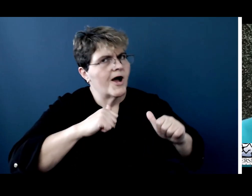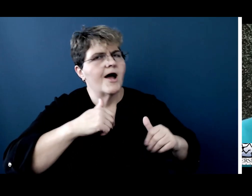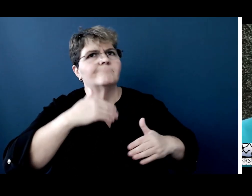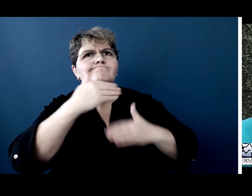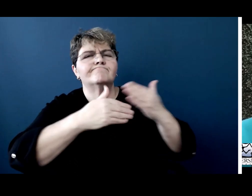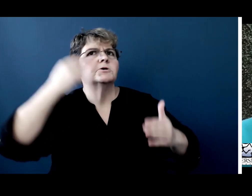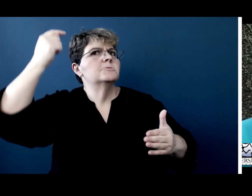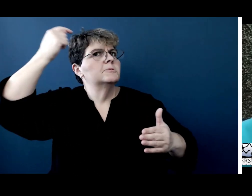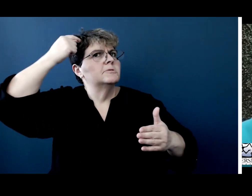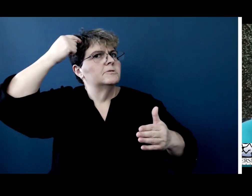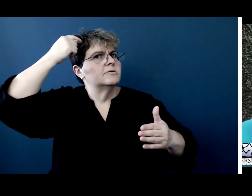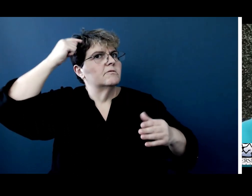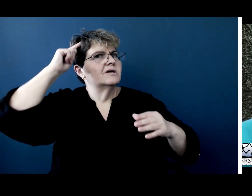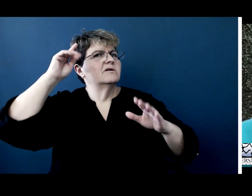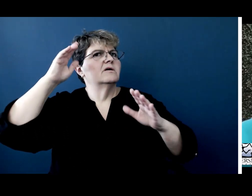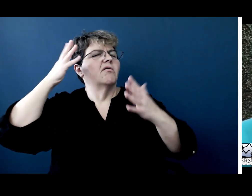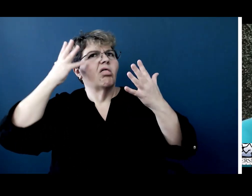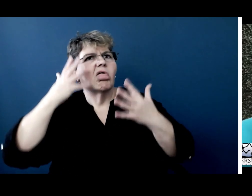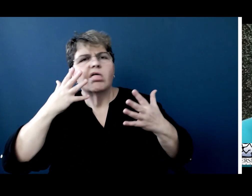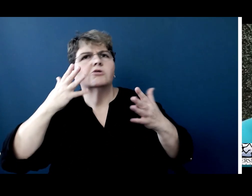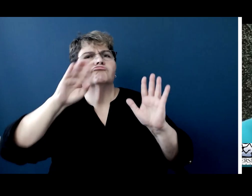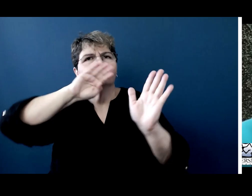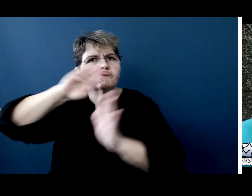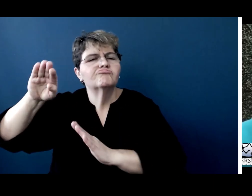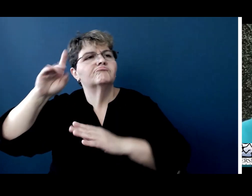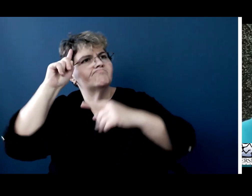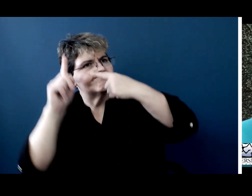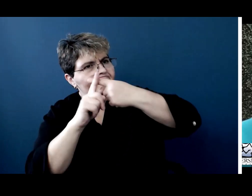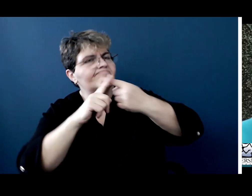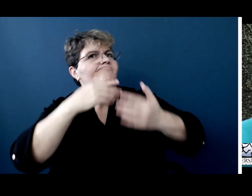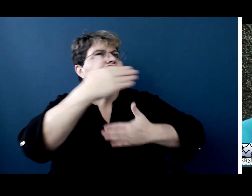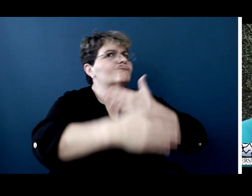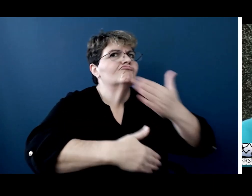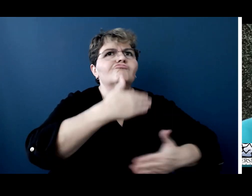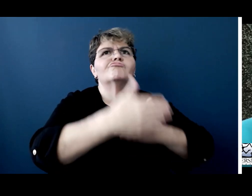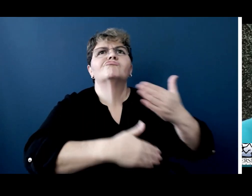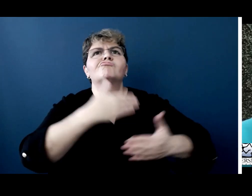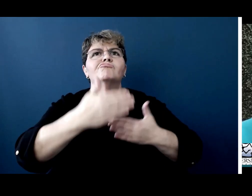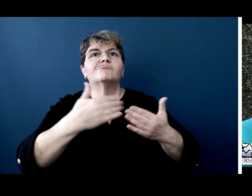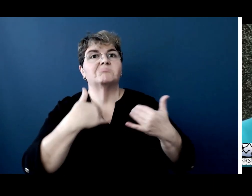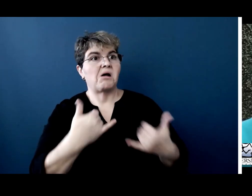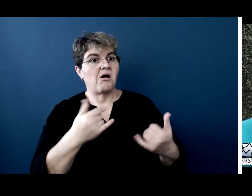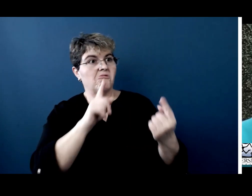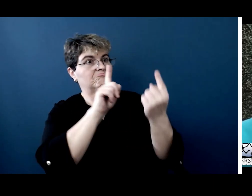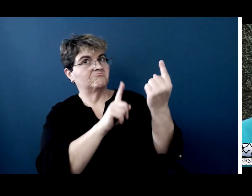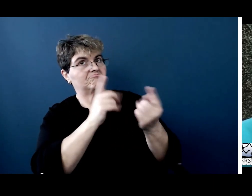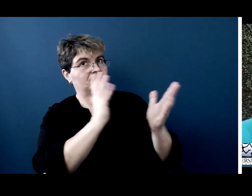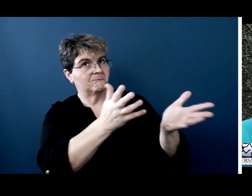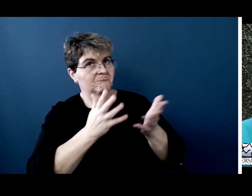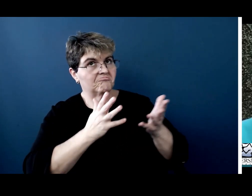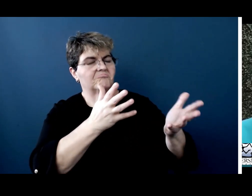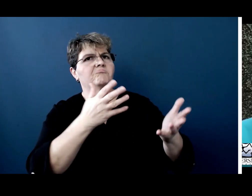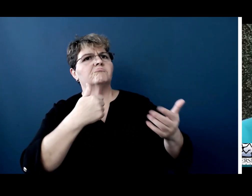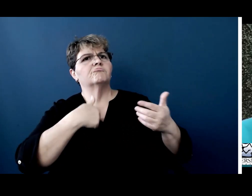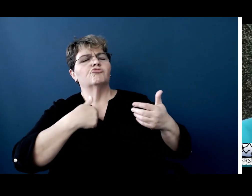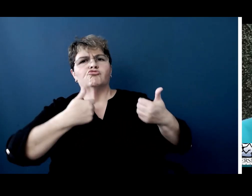I'm trying to keep positive. Yep. And I'm trying to get my mind off of it right Mhm. now. Yep.